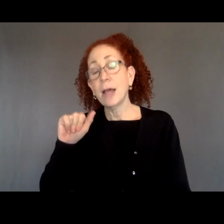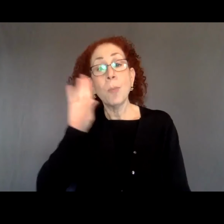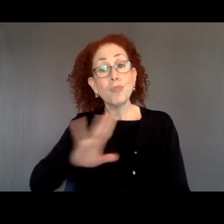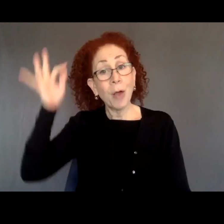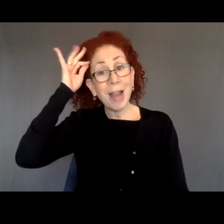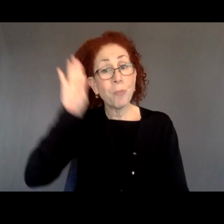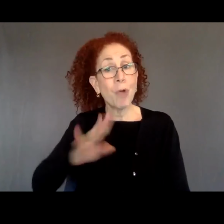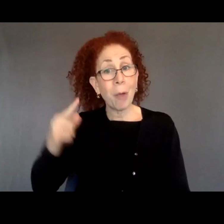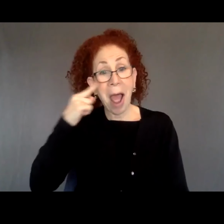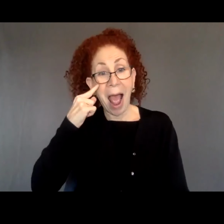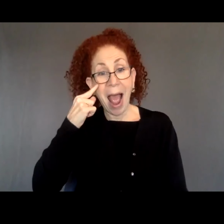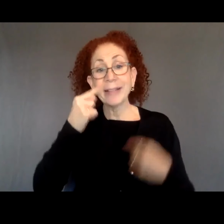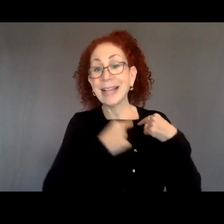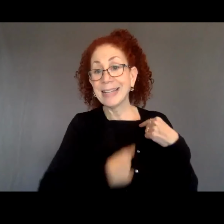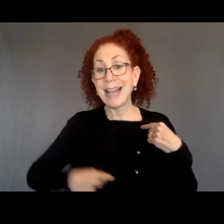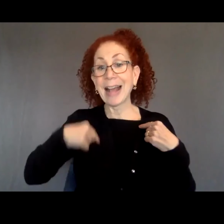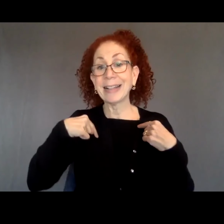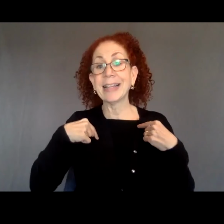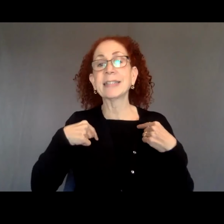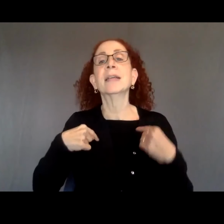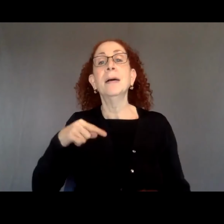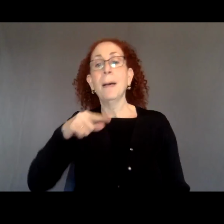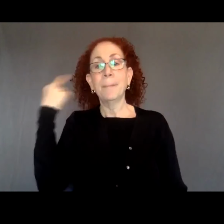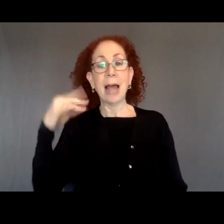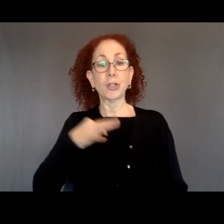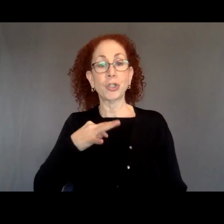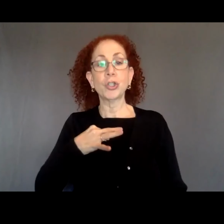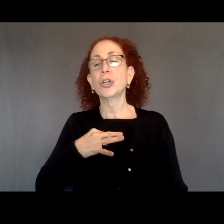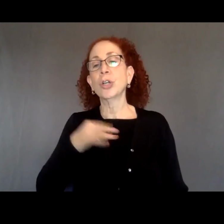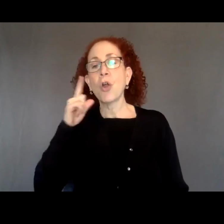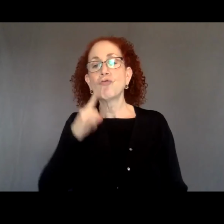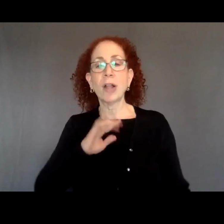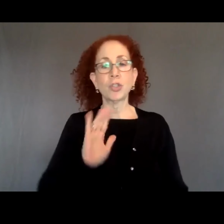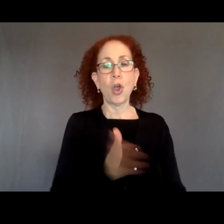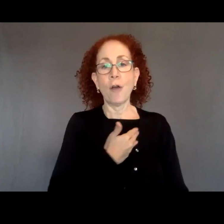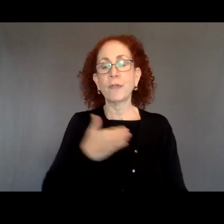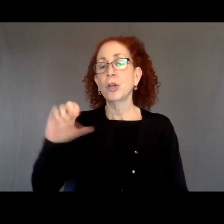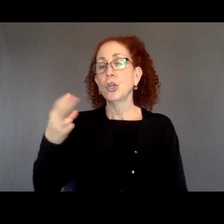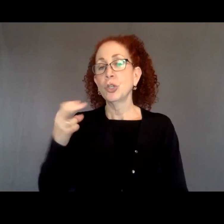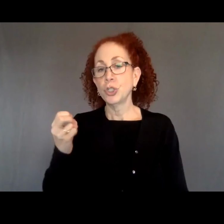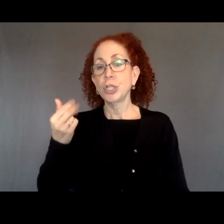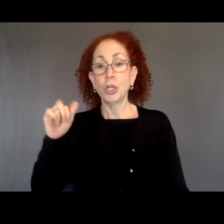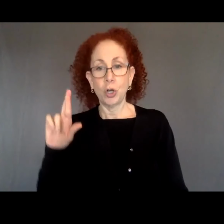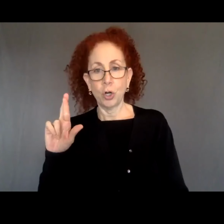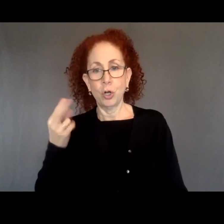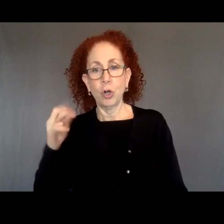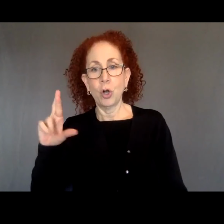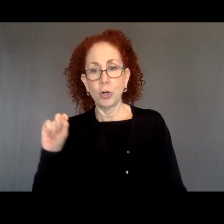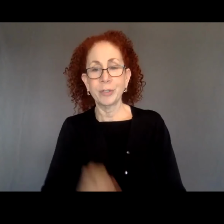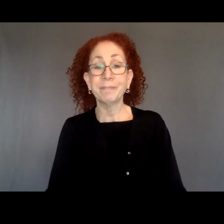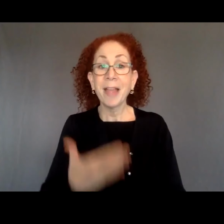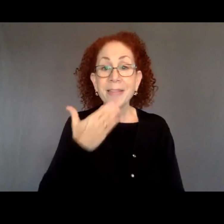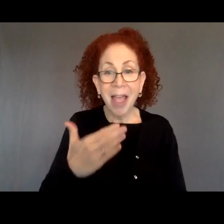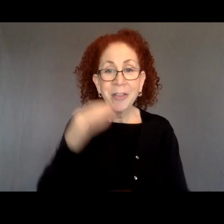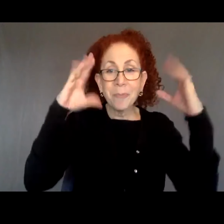and I'm wearing a necklace with a black shirt and a maroon scarf. My pronouns are she, her, hers. Thank you,